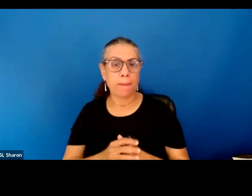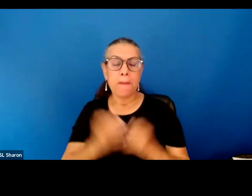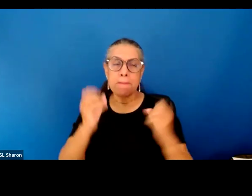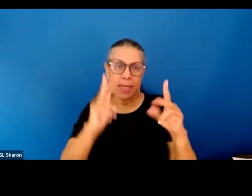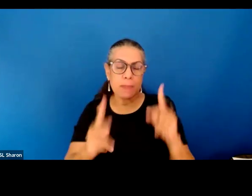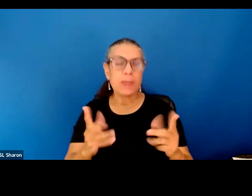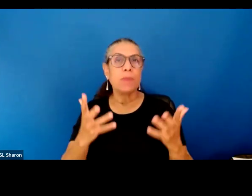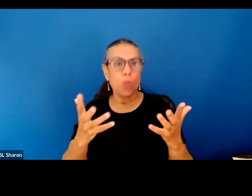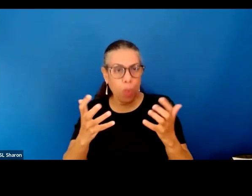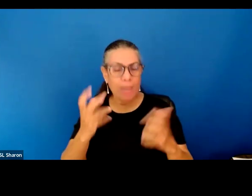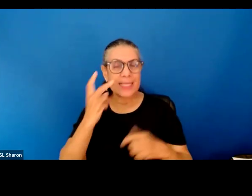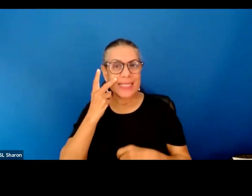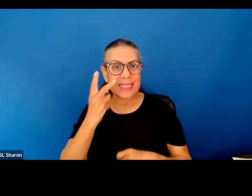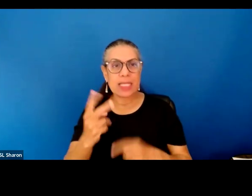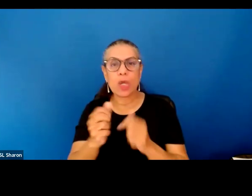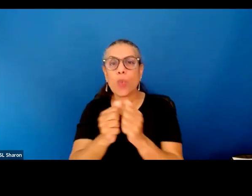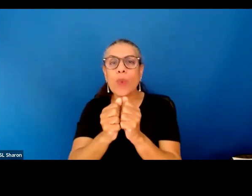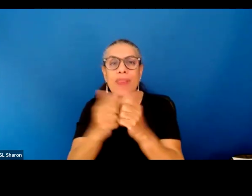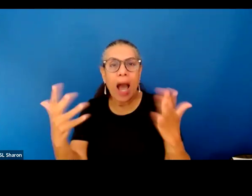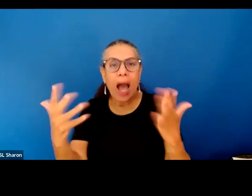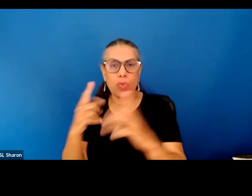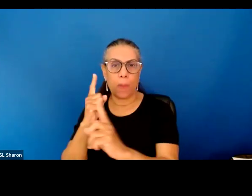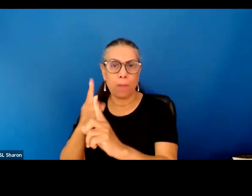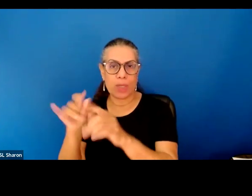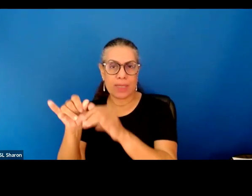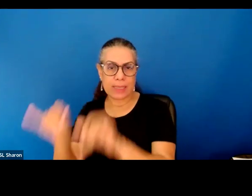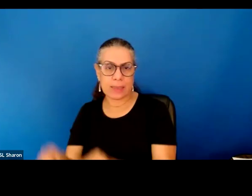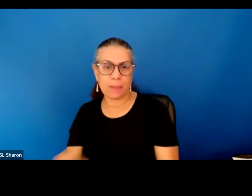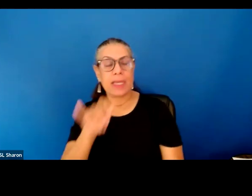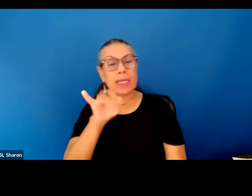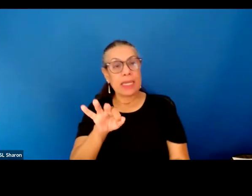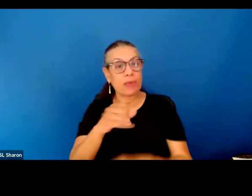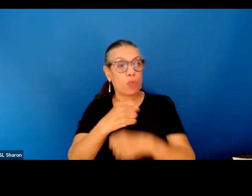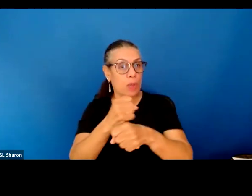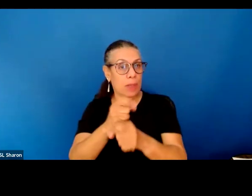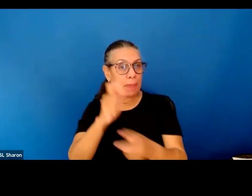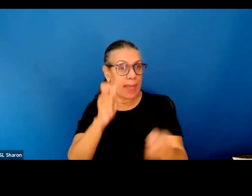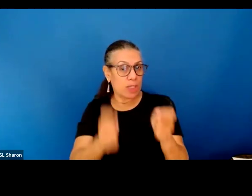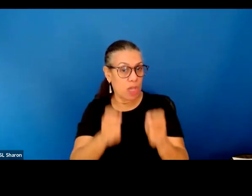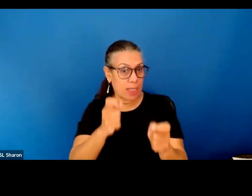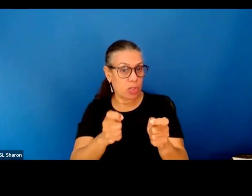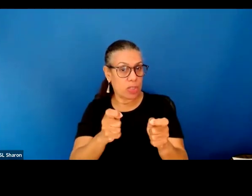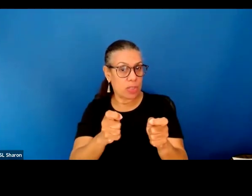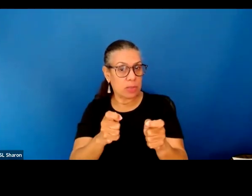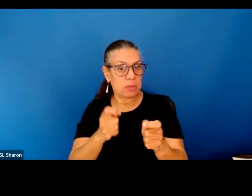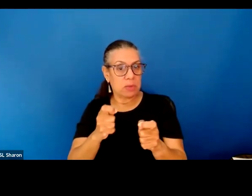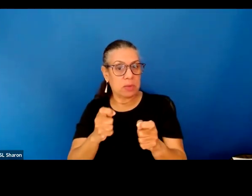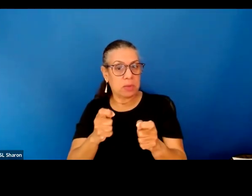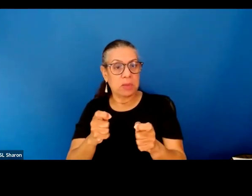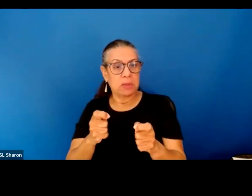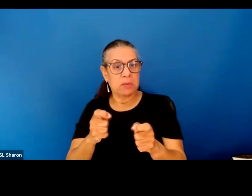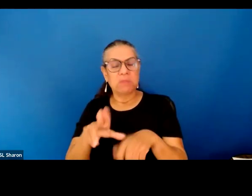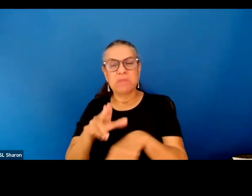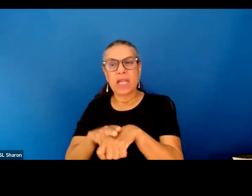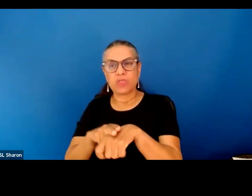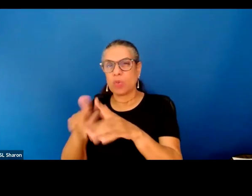wanted to see the simulation without the points, that if there was going to be a change made, that would be the natural place